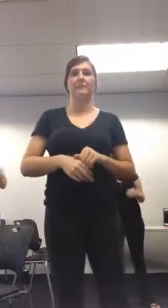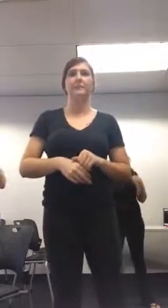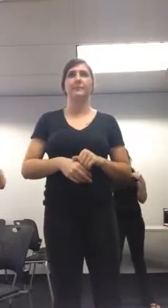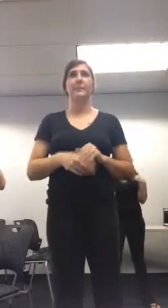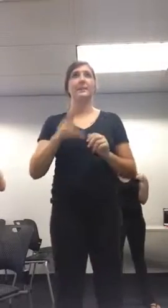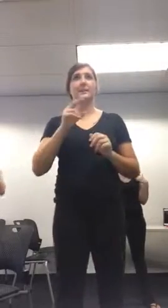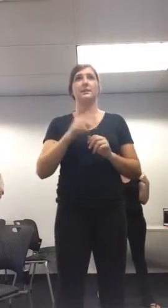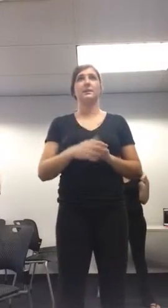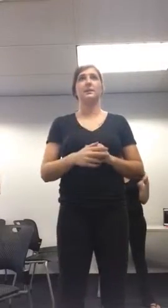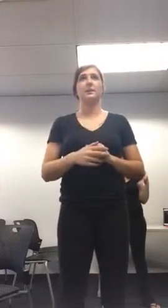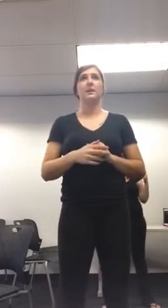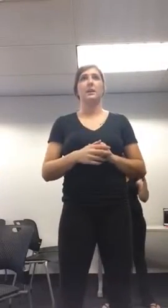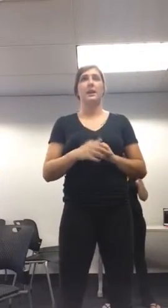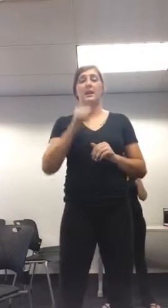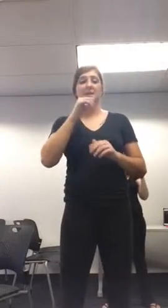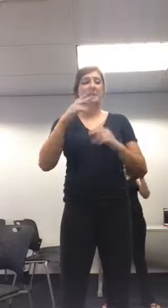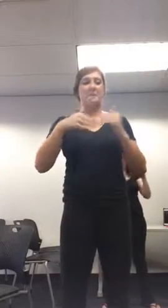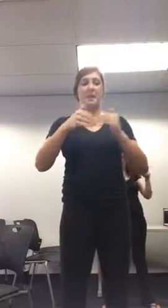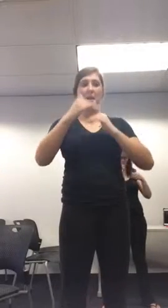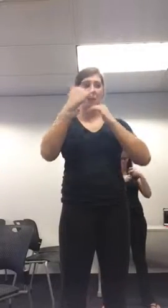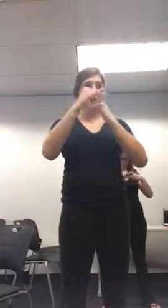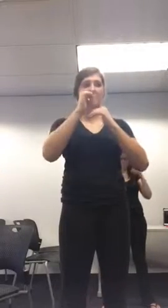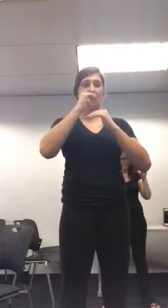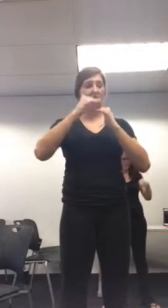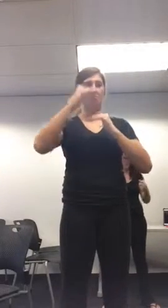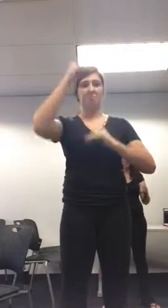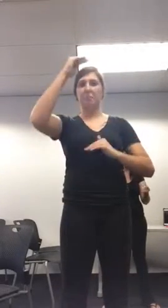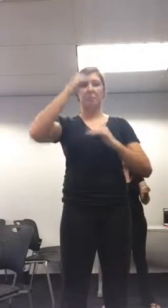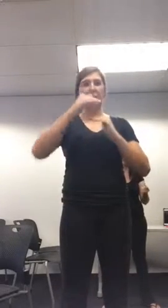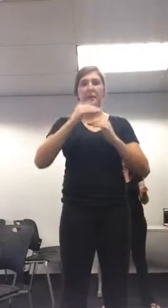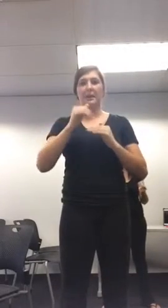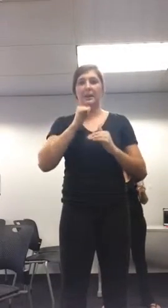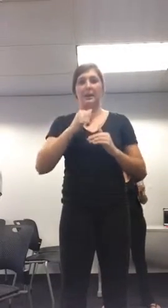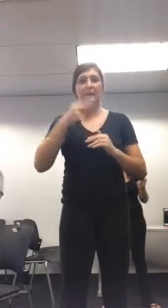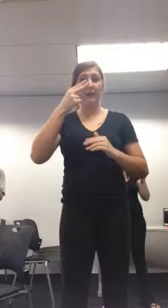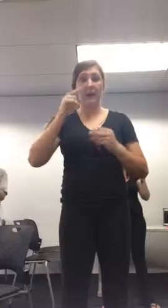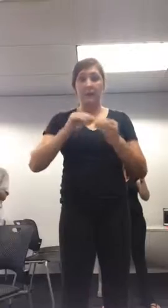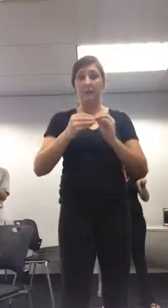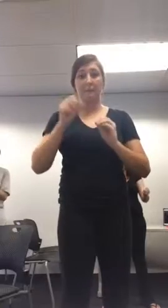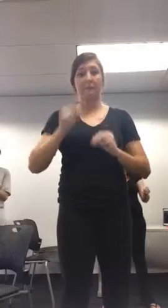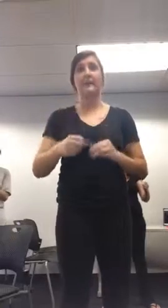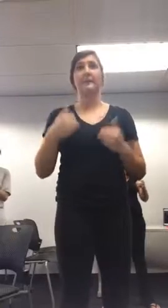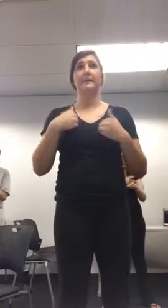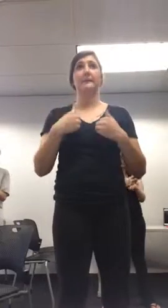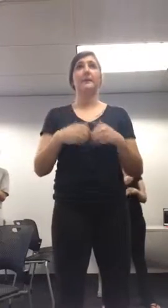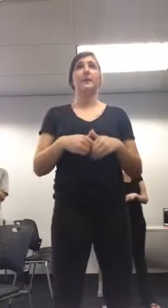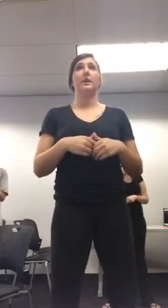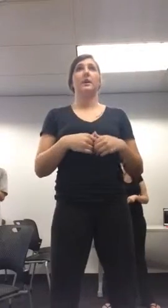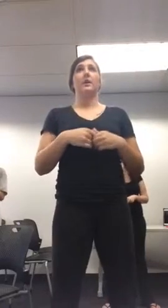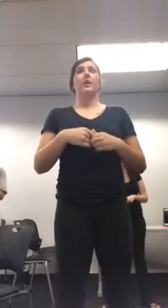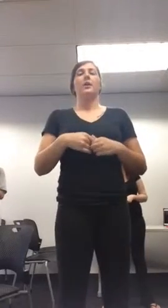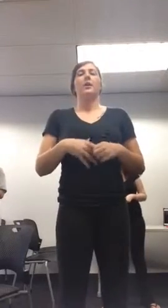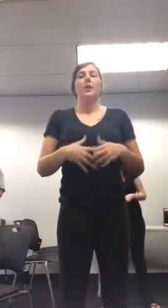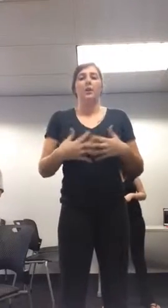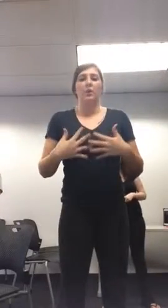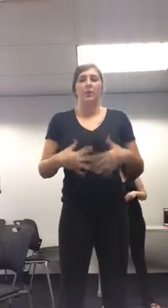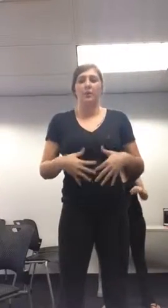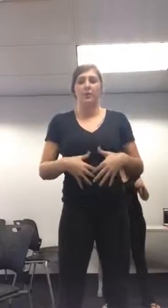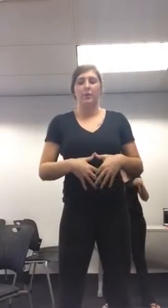can do. And of course, it's very useful in multiplying multi-digit as 2, 3, 4-digit numbers. So let's go to the